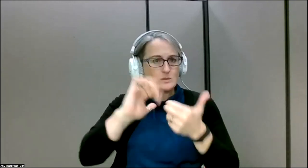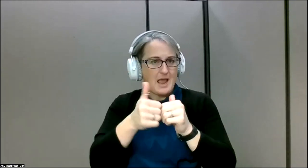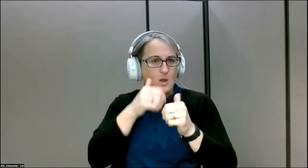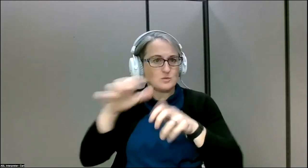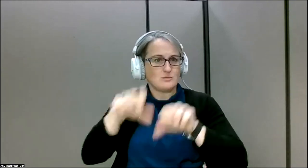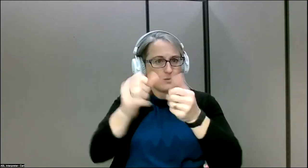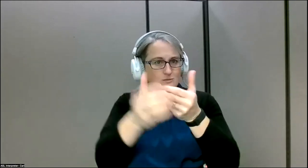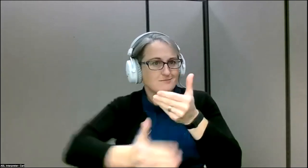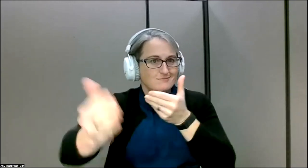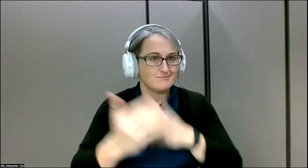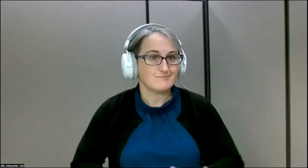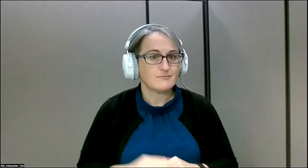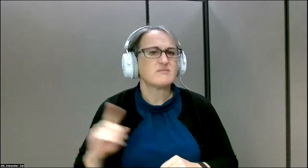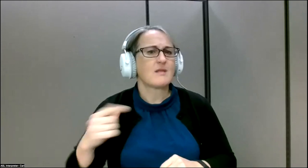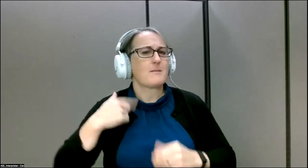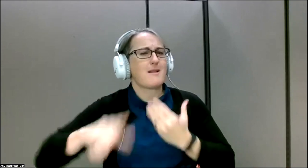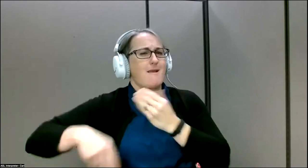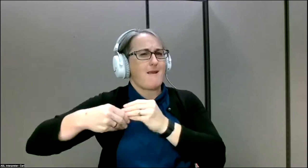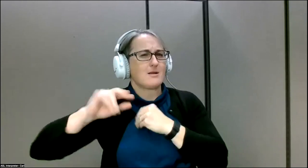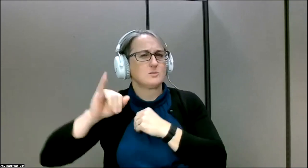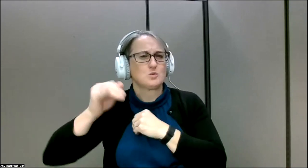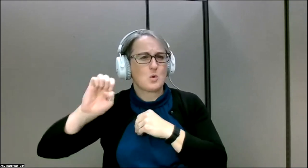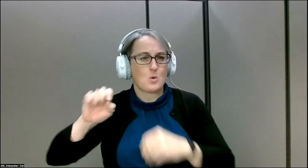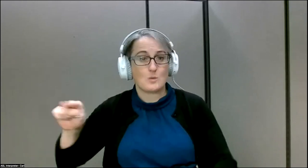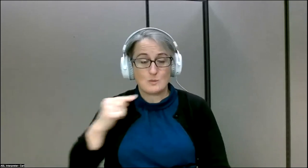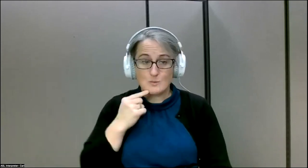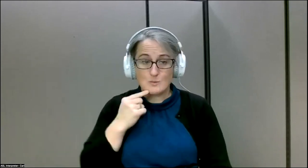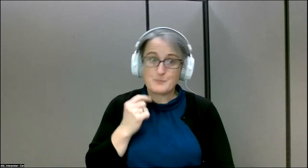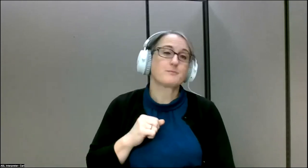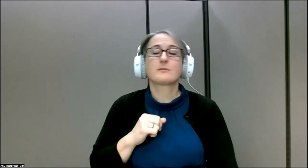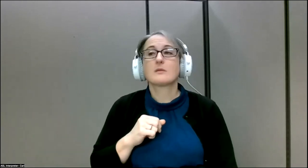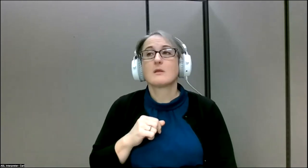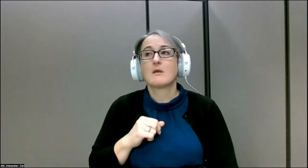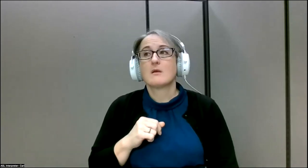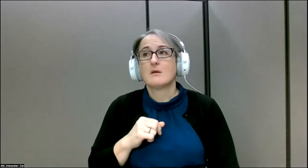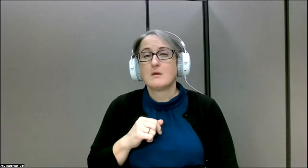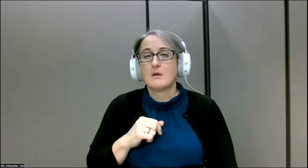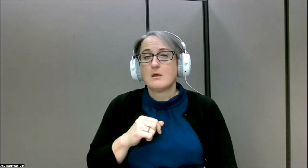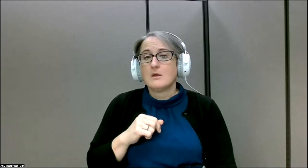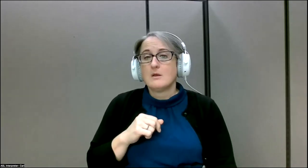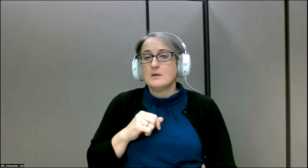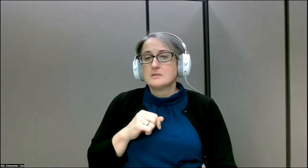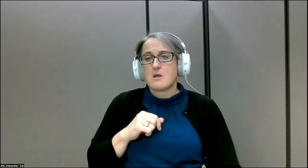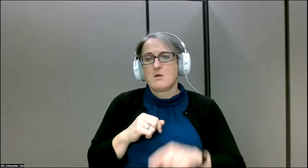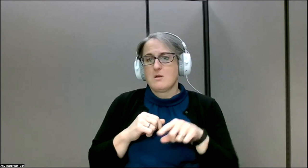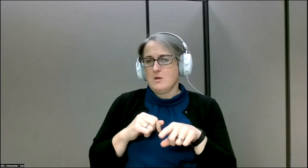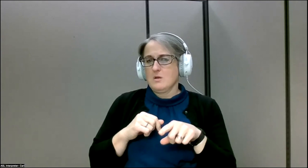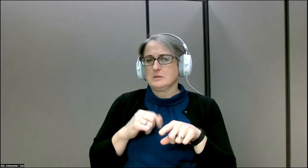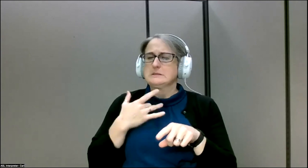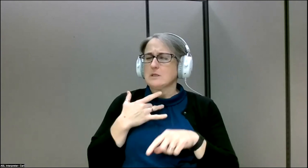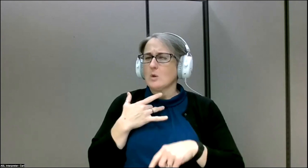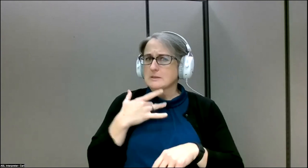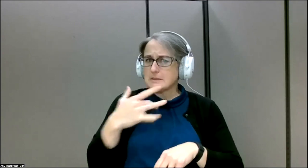I want to add to that, Alex, as well, that something that happens in the accessibility space, but in a